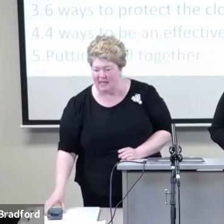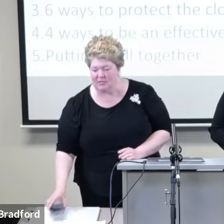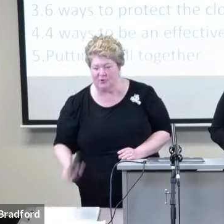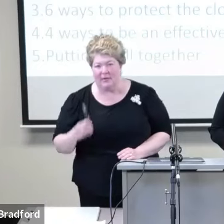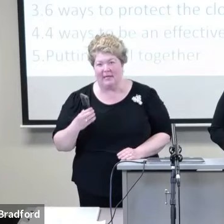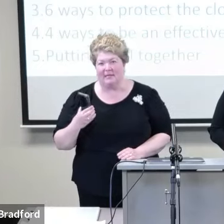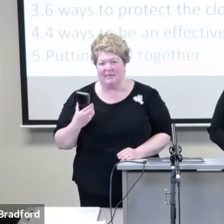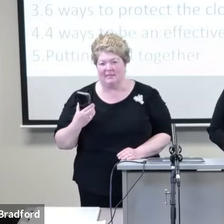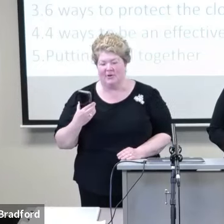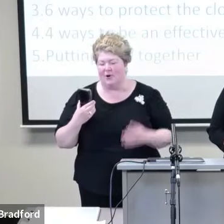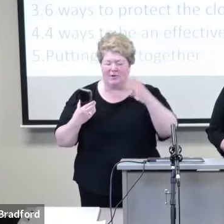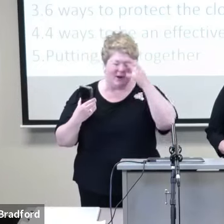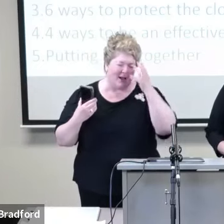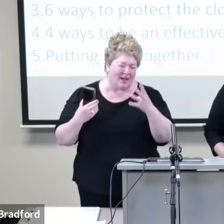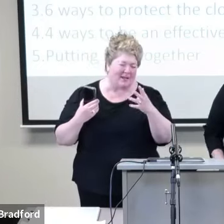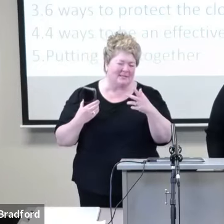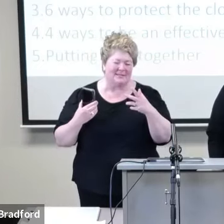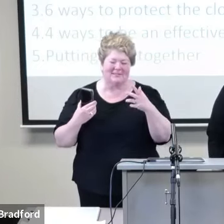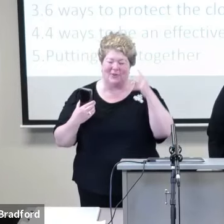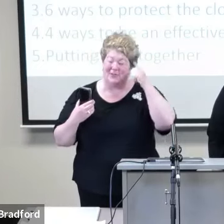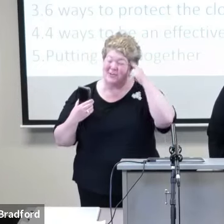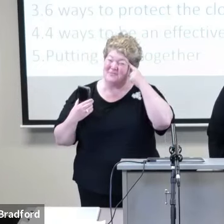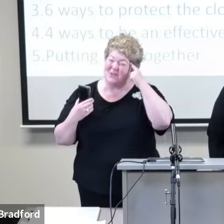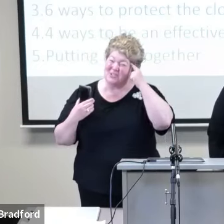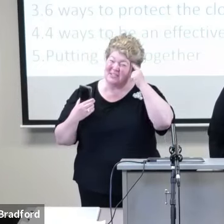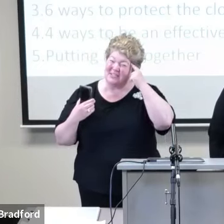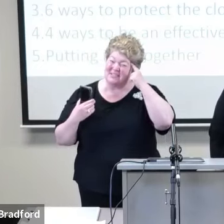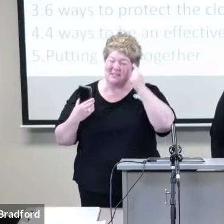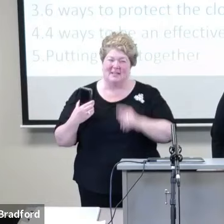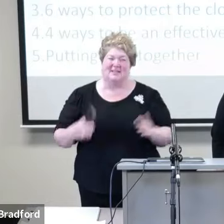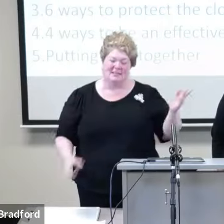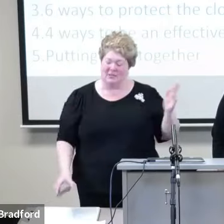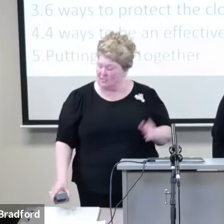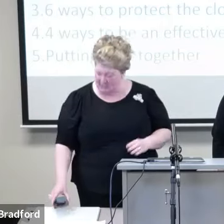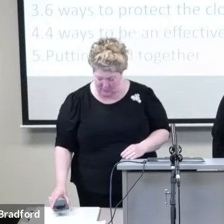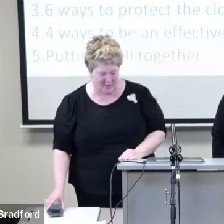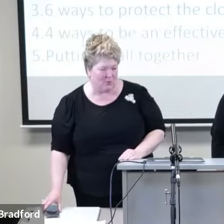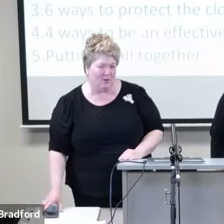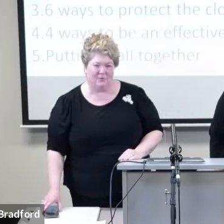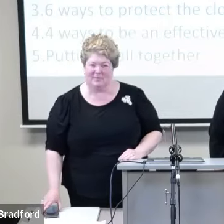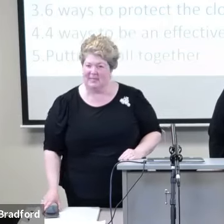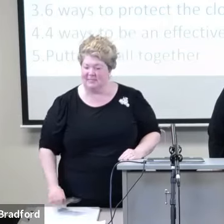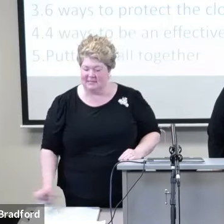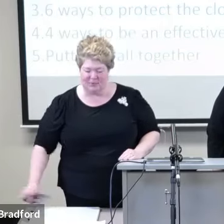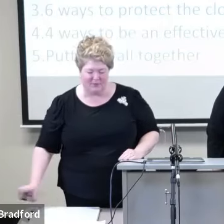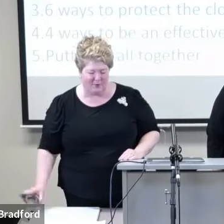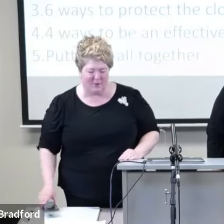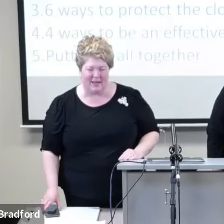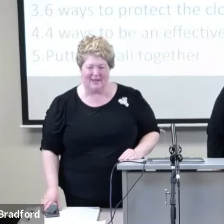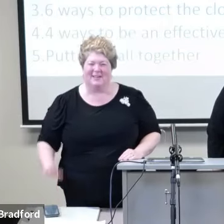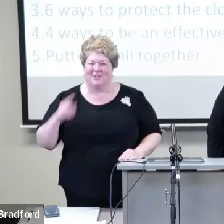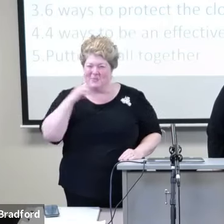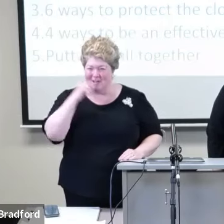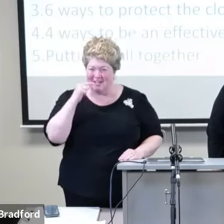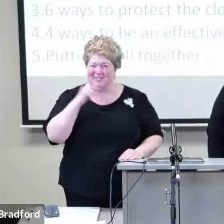that that screen is hard on our eyes and it's hard on our emotions so just what dr waltrip said put the phone